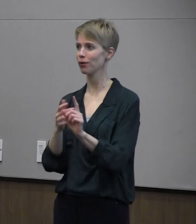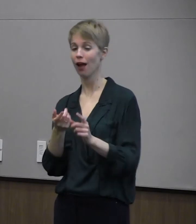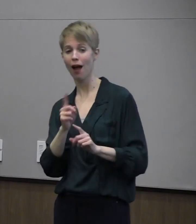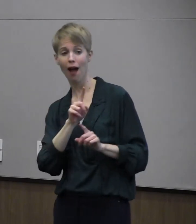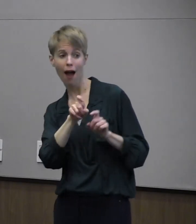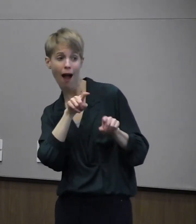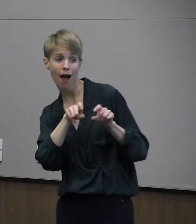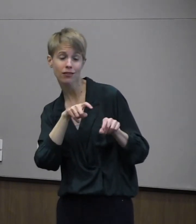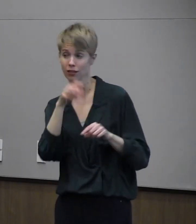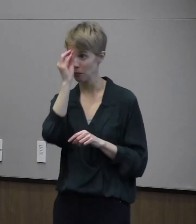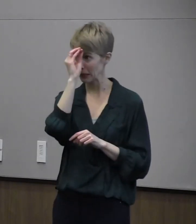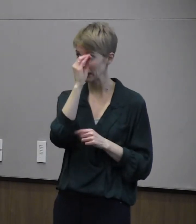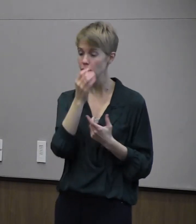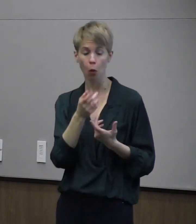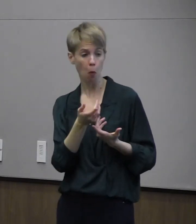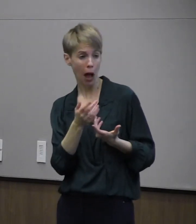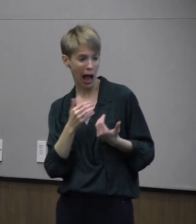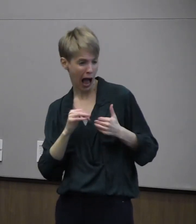affairs, from cooking recipes,